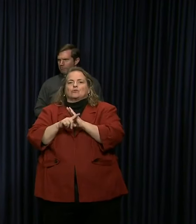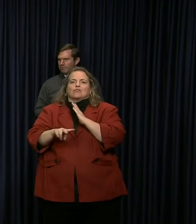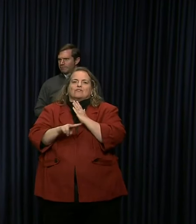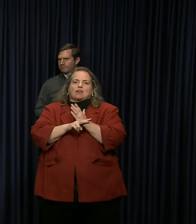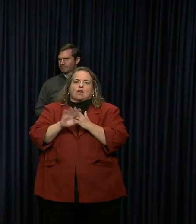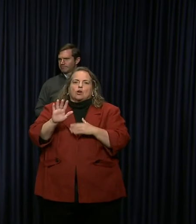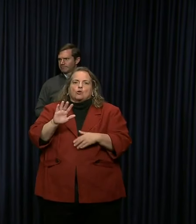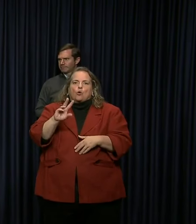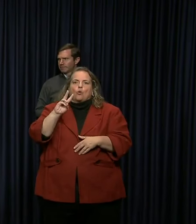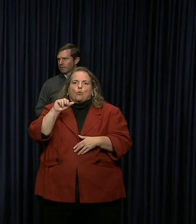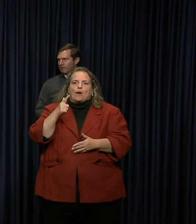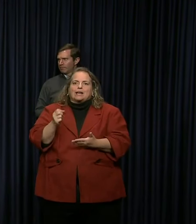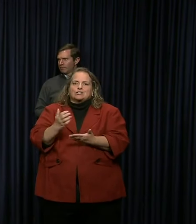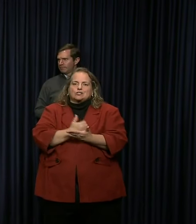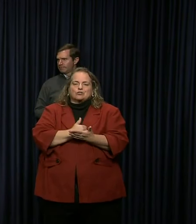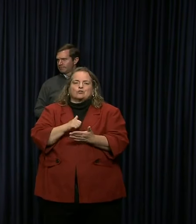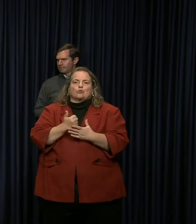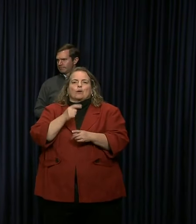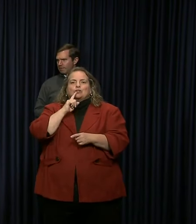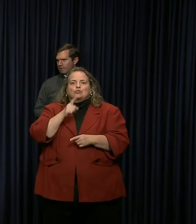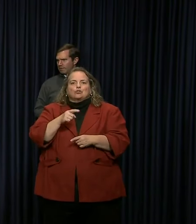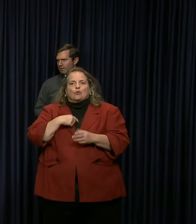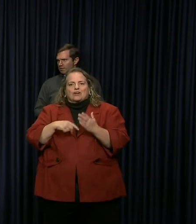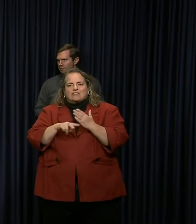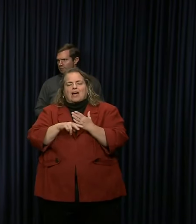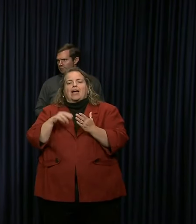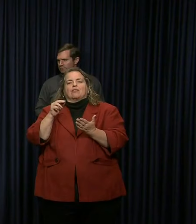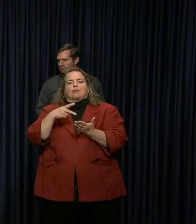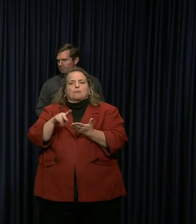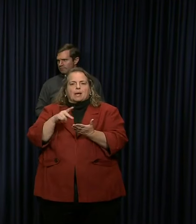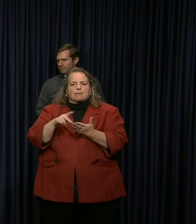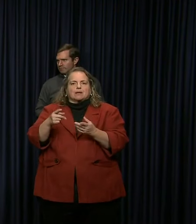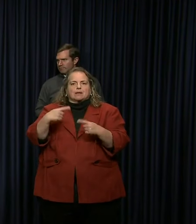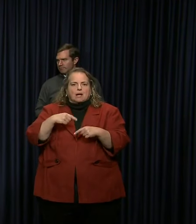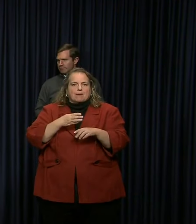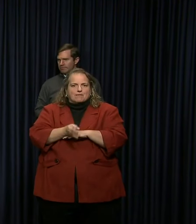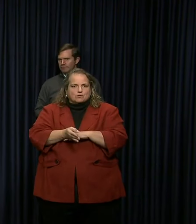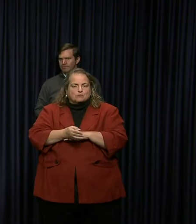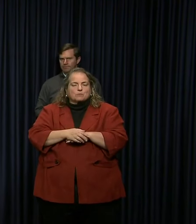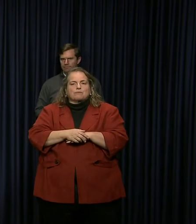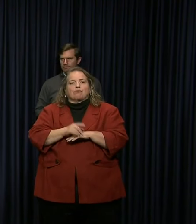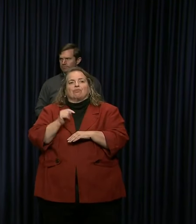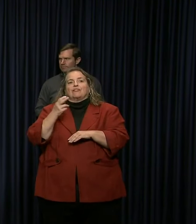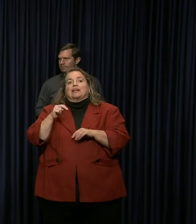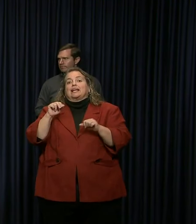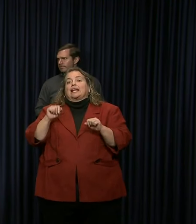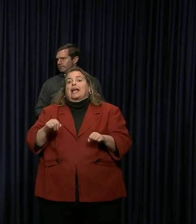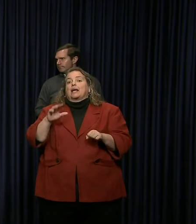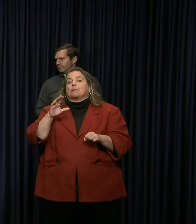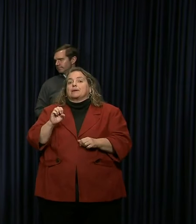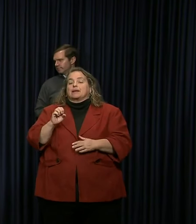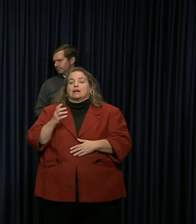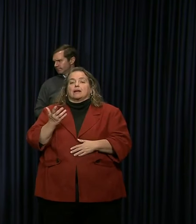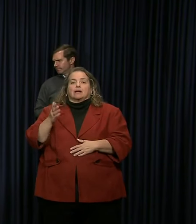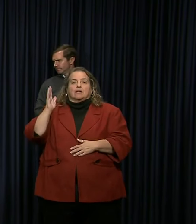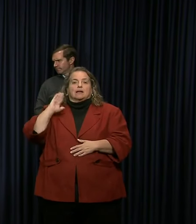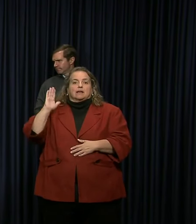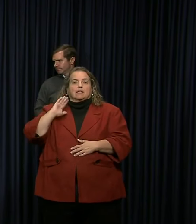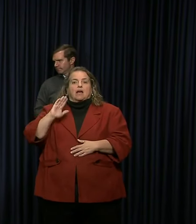we can make the payment, and the payment comes after that gets worked out. And then it could be a past unemployment insurance issue,